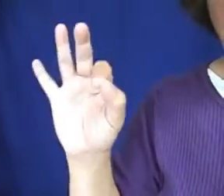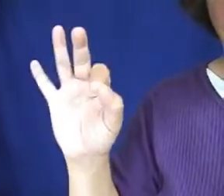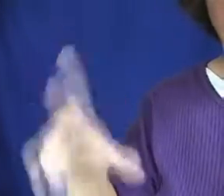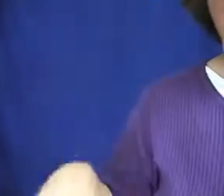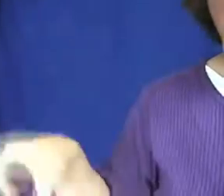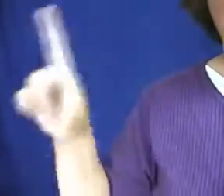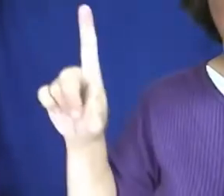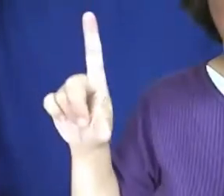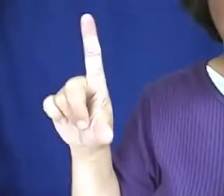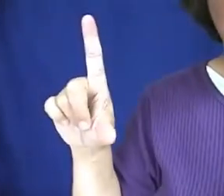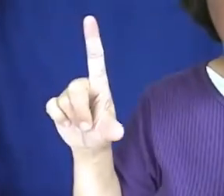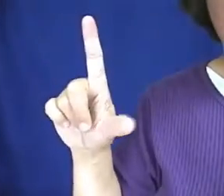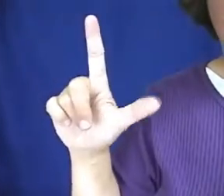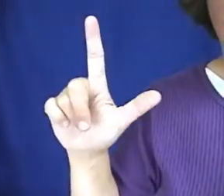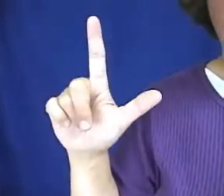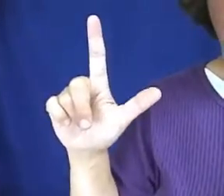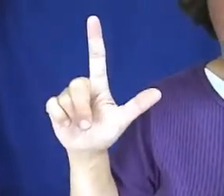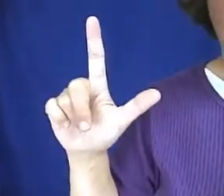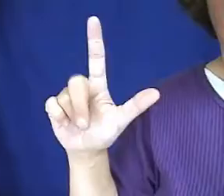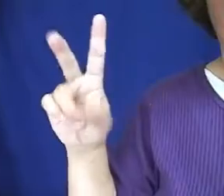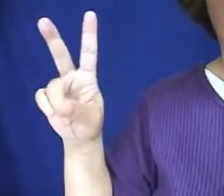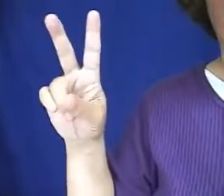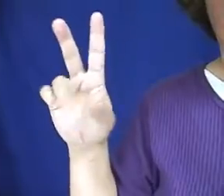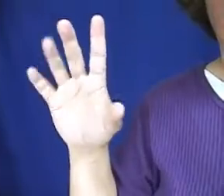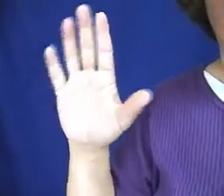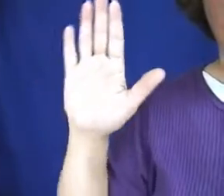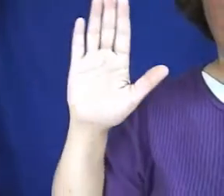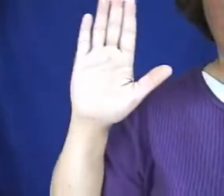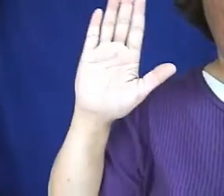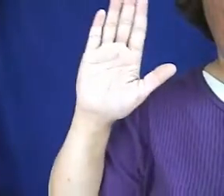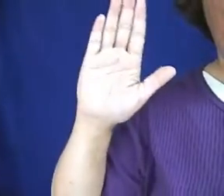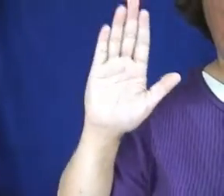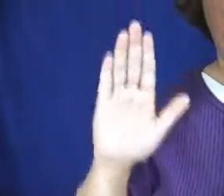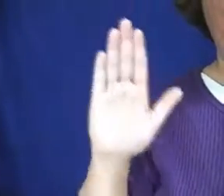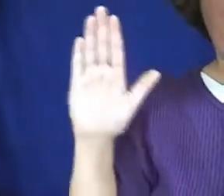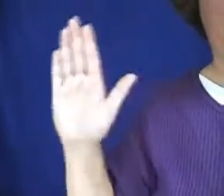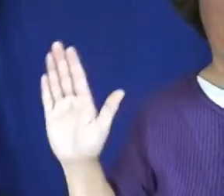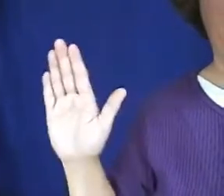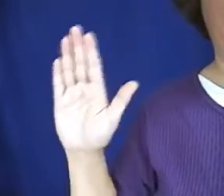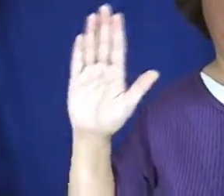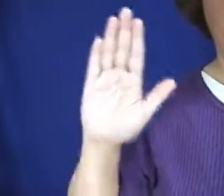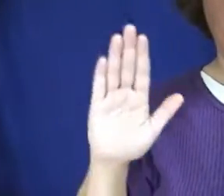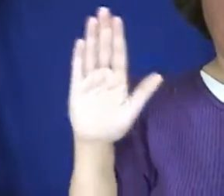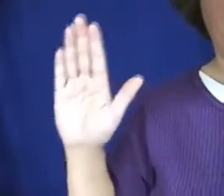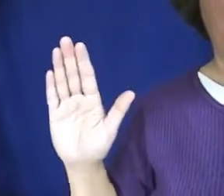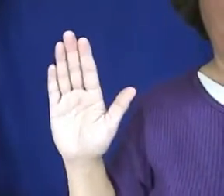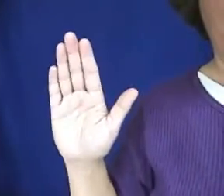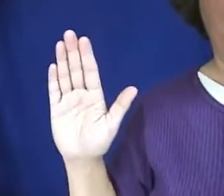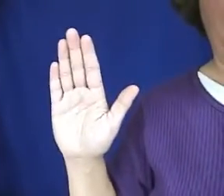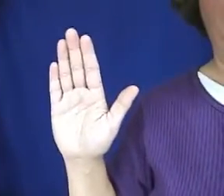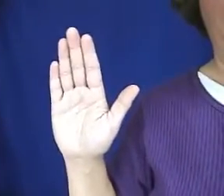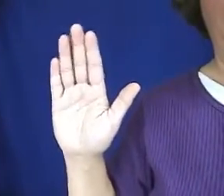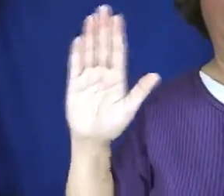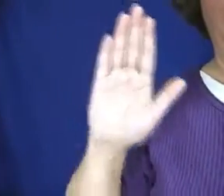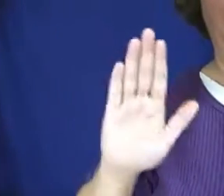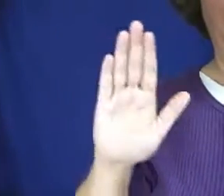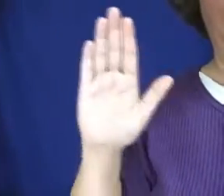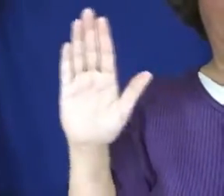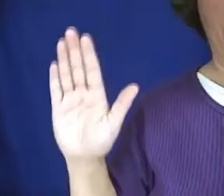19. 20s, instead of, most numbers are going to be a double bounce for double-digit numbers, here and